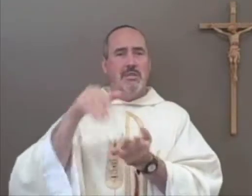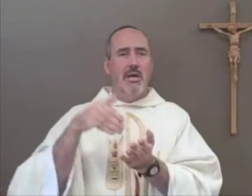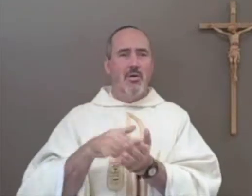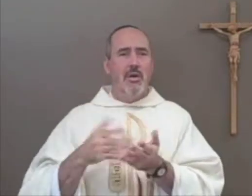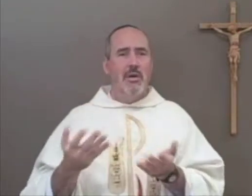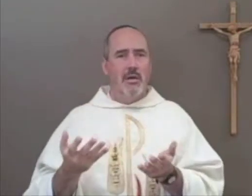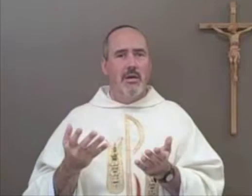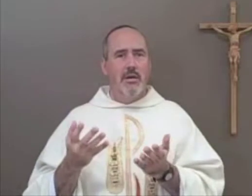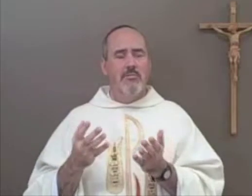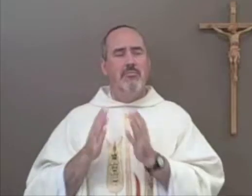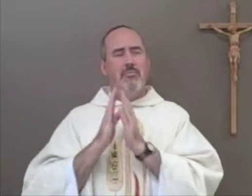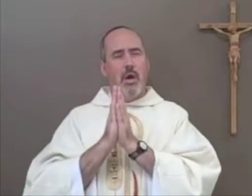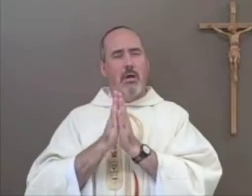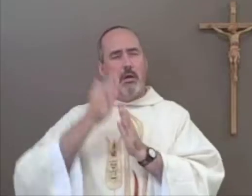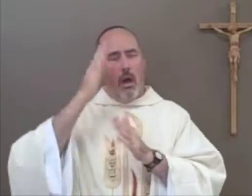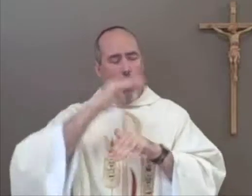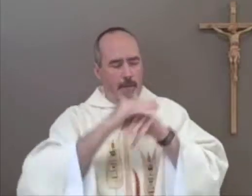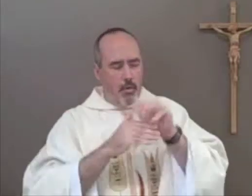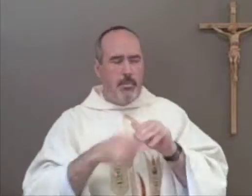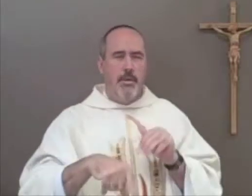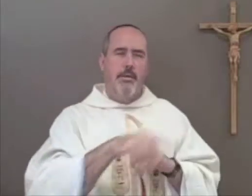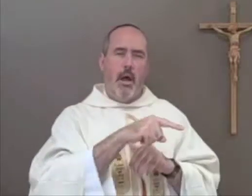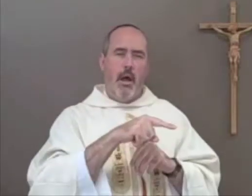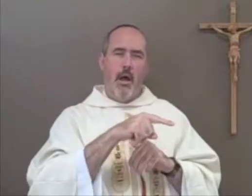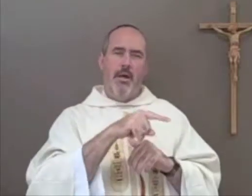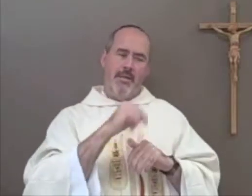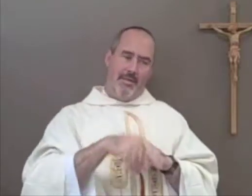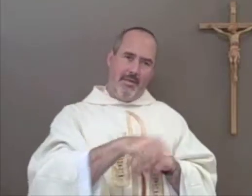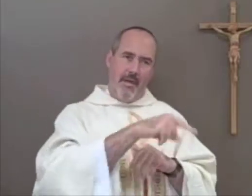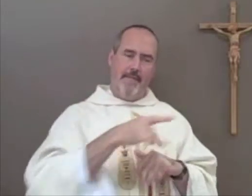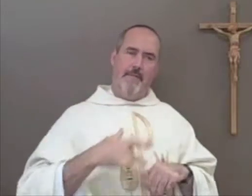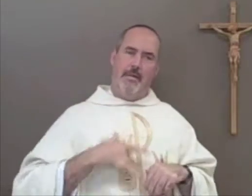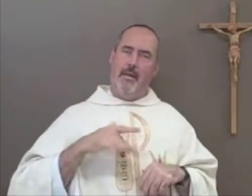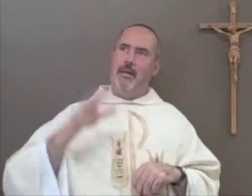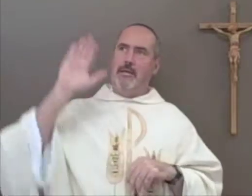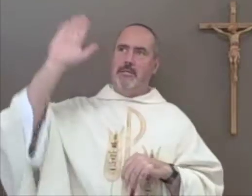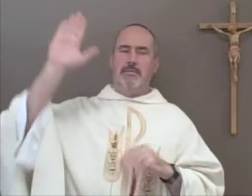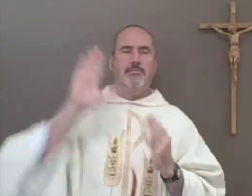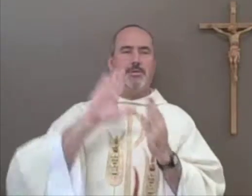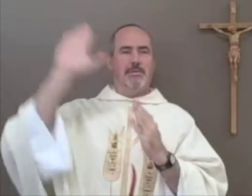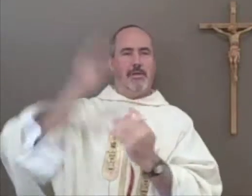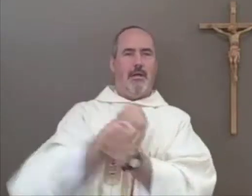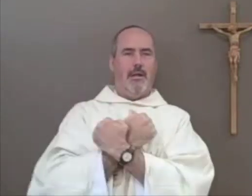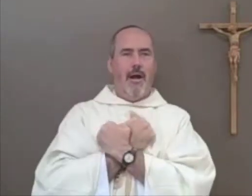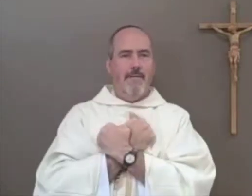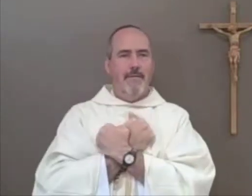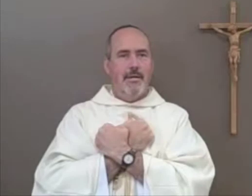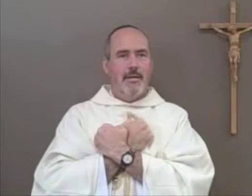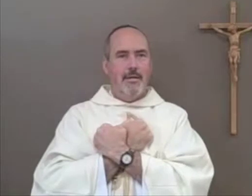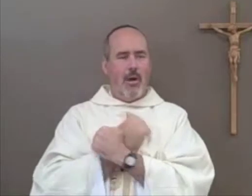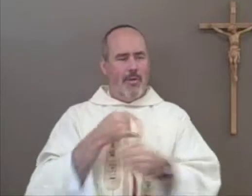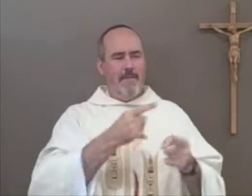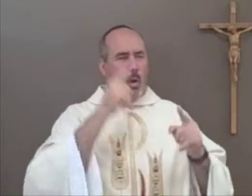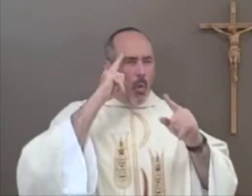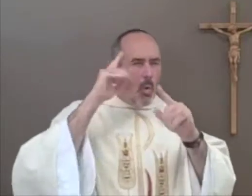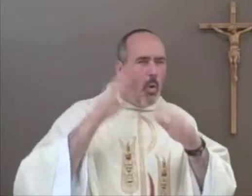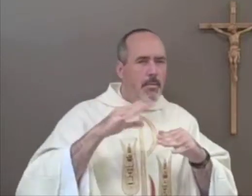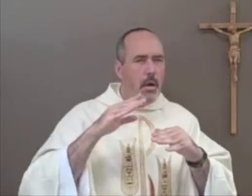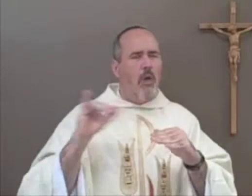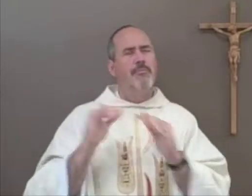living in refugee camps. We need to ask God to comfort them and let them feel God's love and his presence so that they